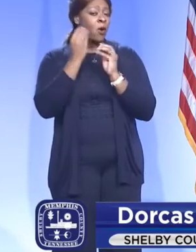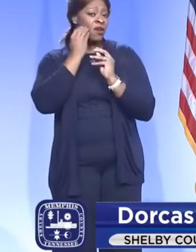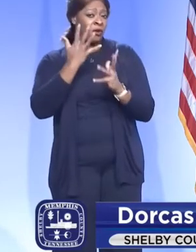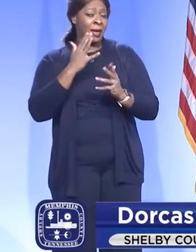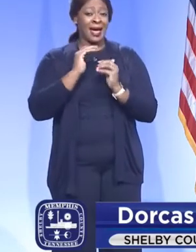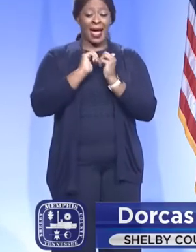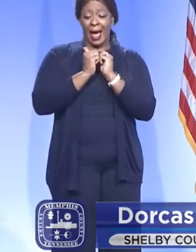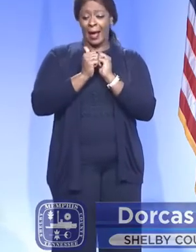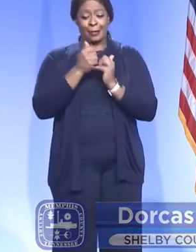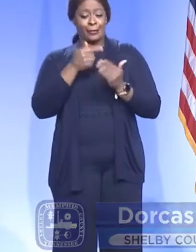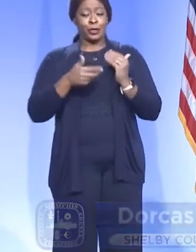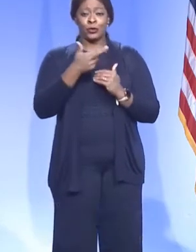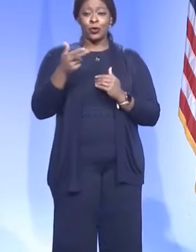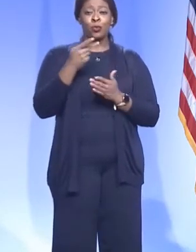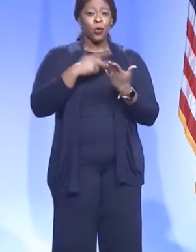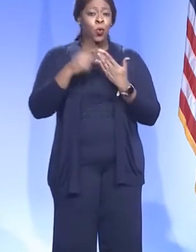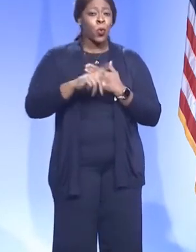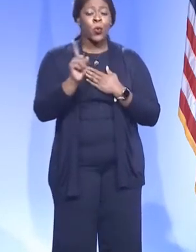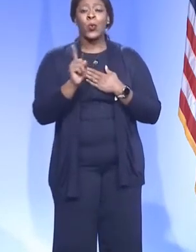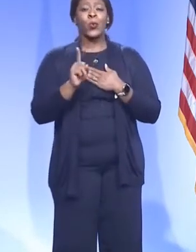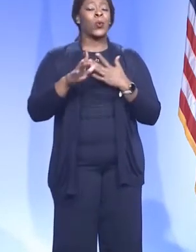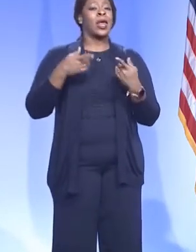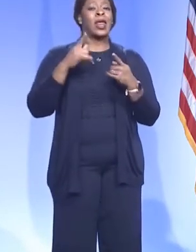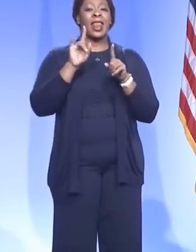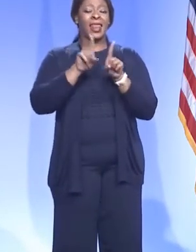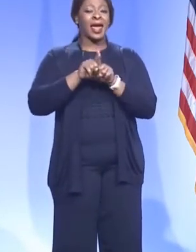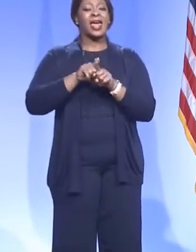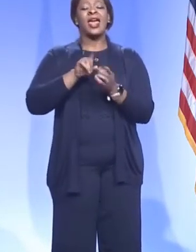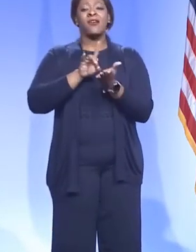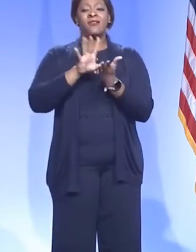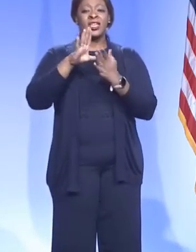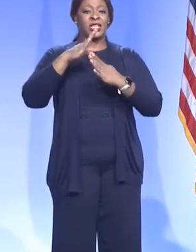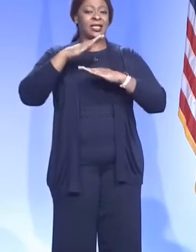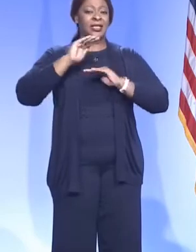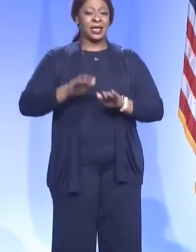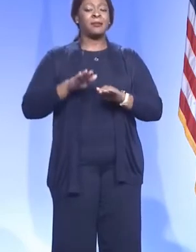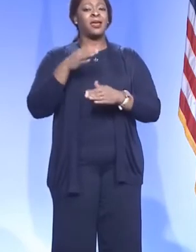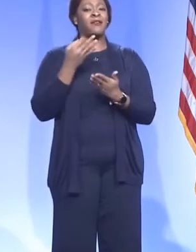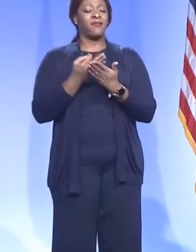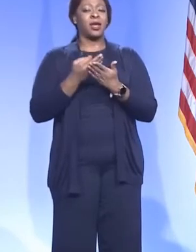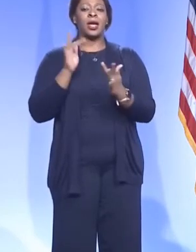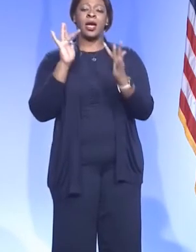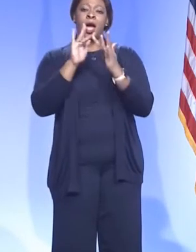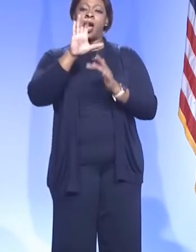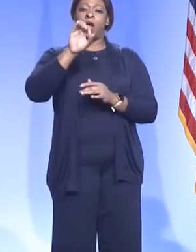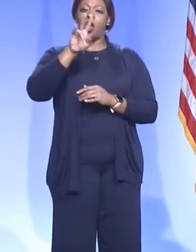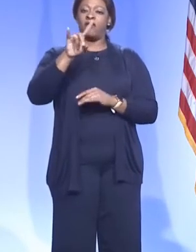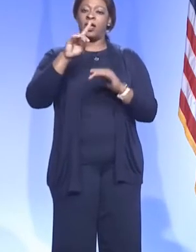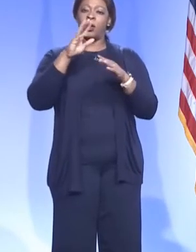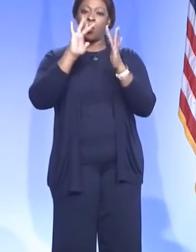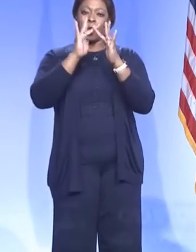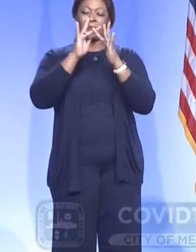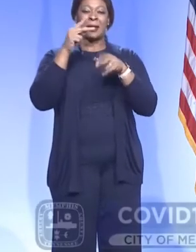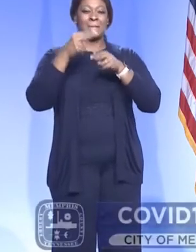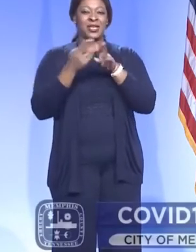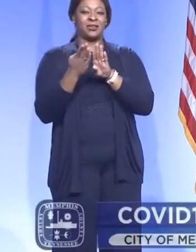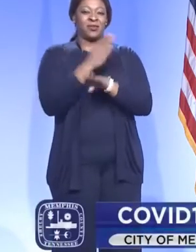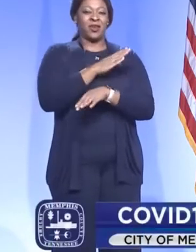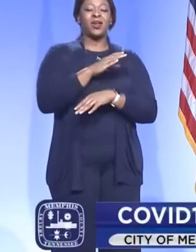you do need help, I encourage you to access some of the many resources, some of which you heard Chief McGowen